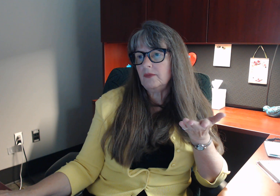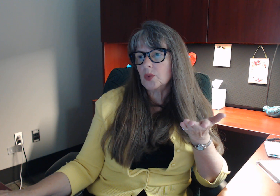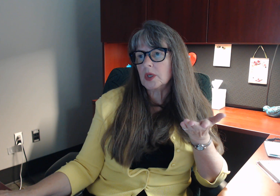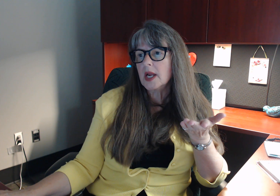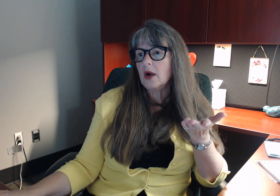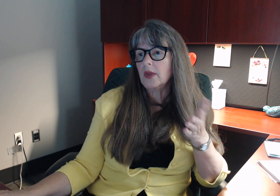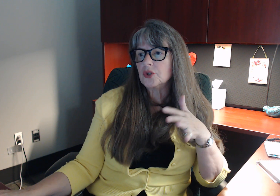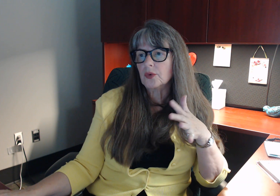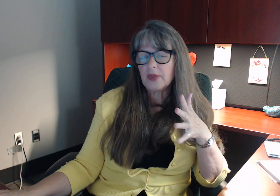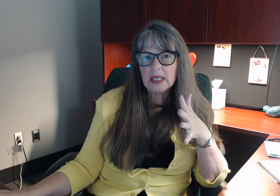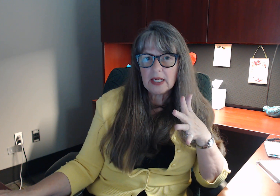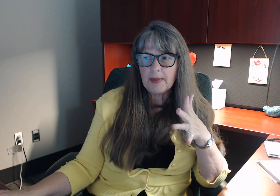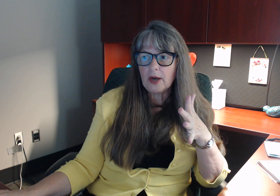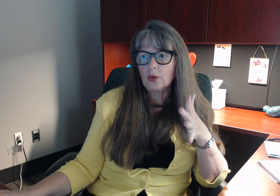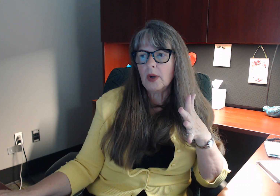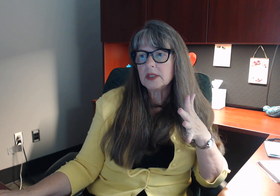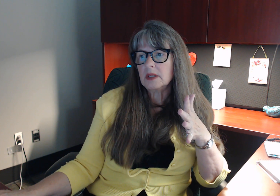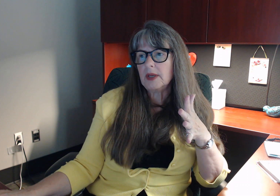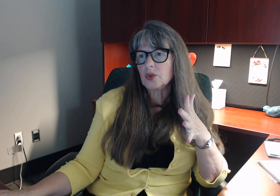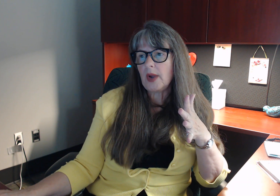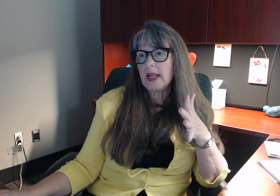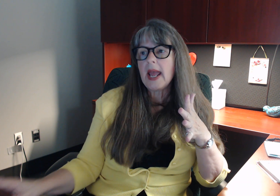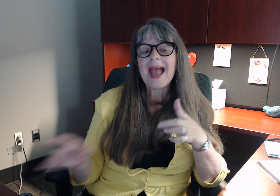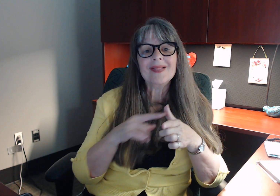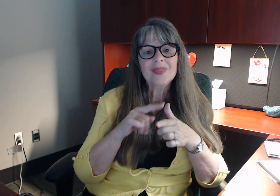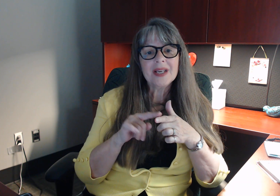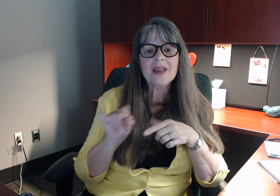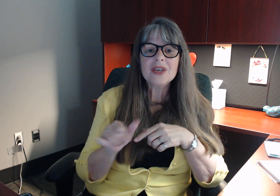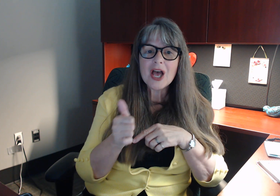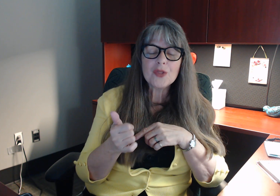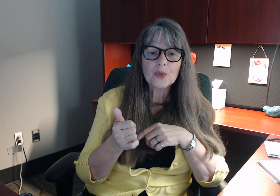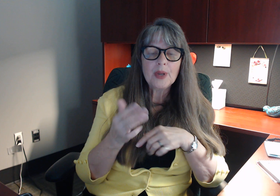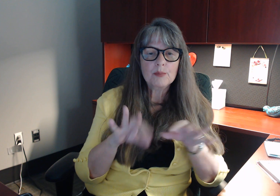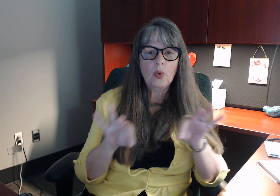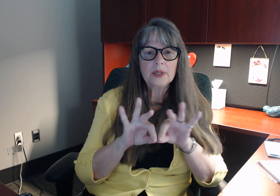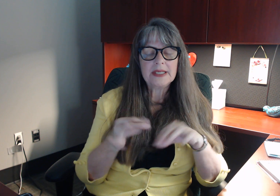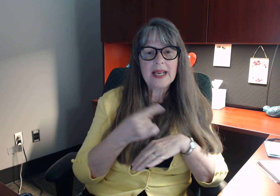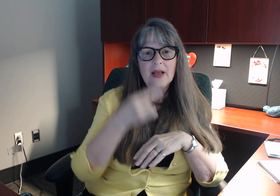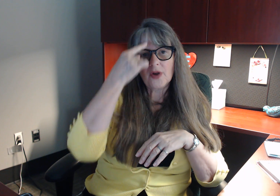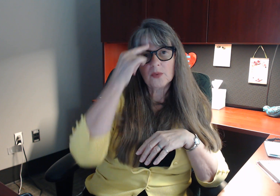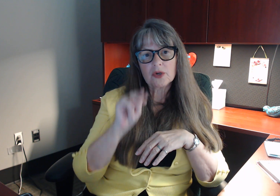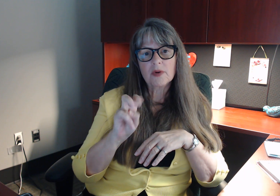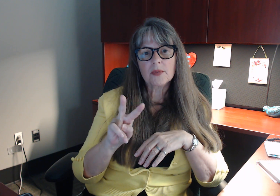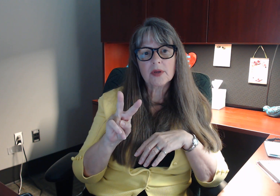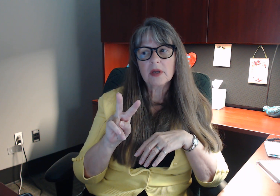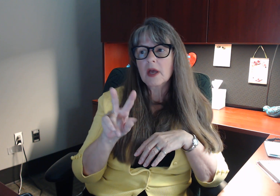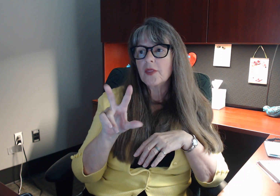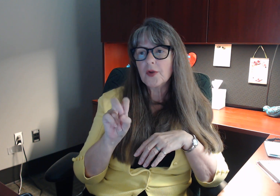for, or that you're thinking about, or what's the best way. And then another important day I thought was November the